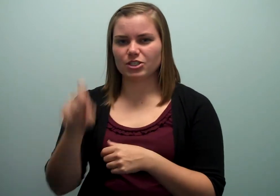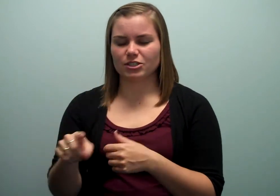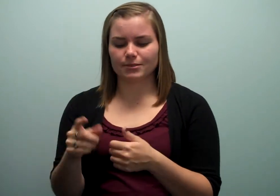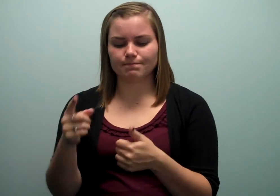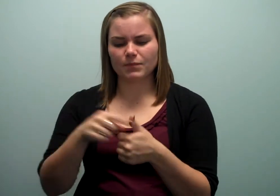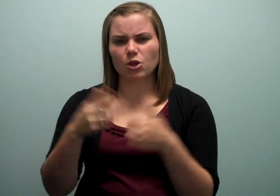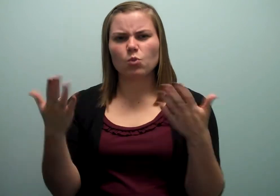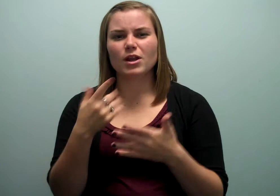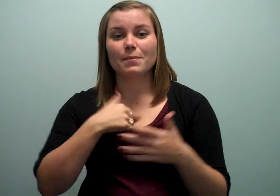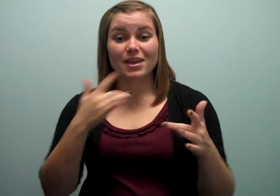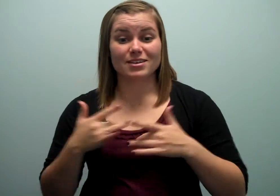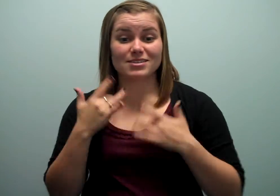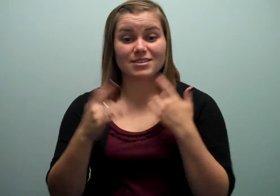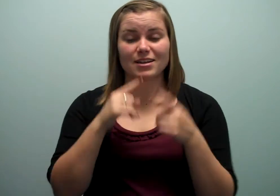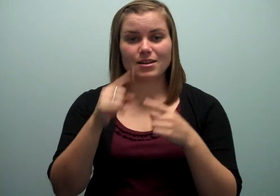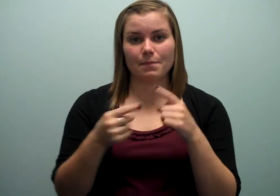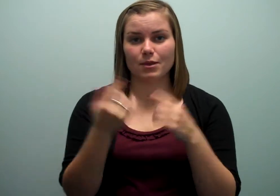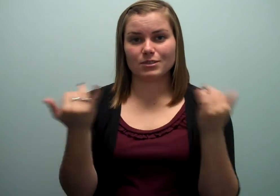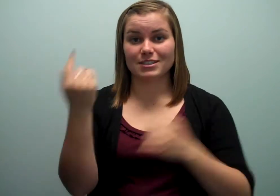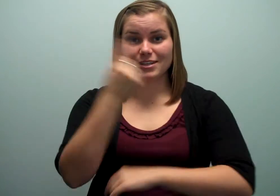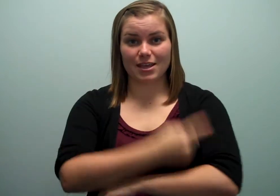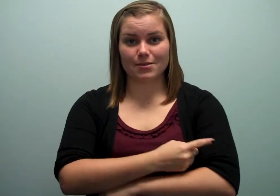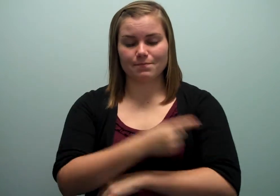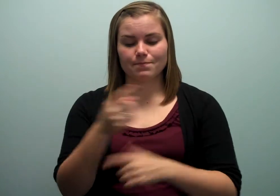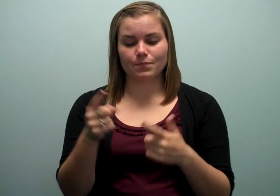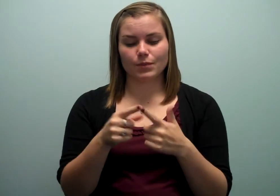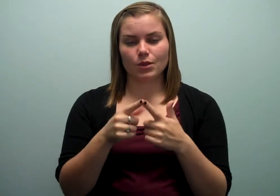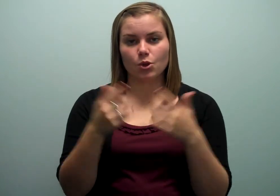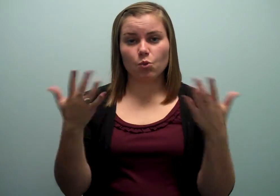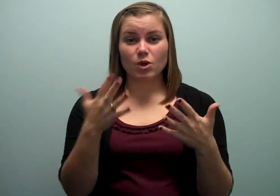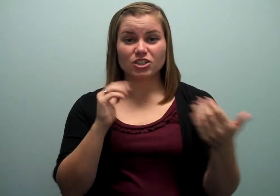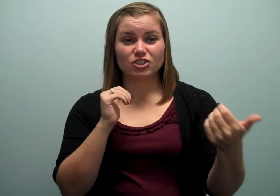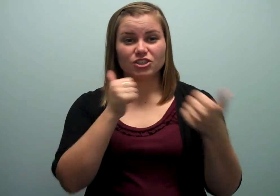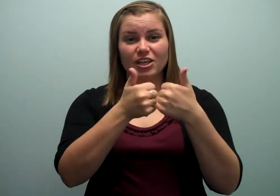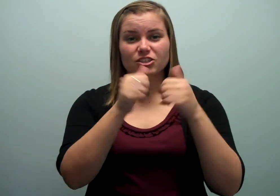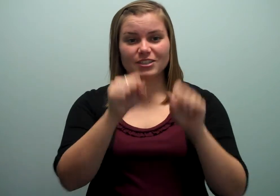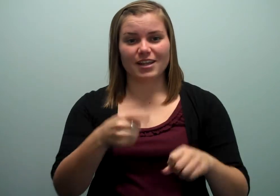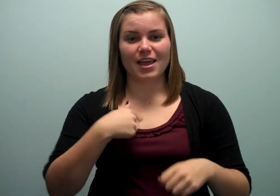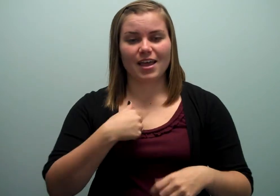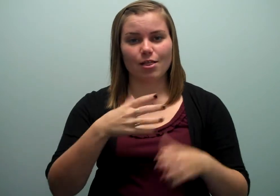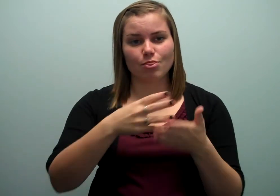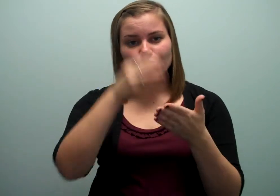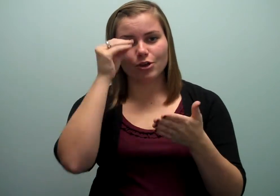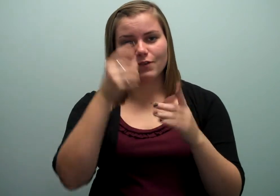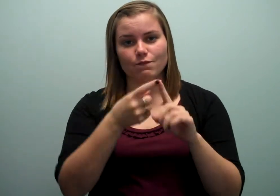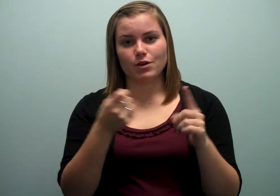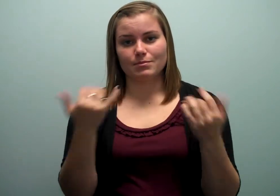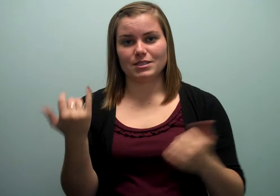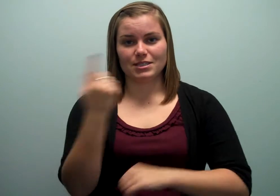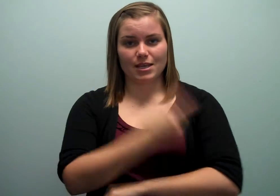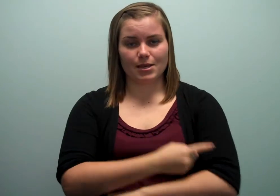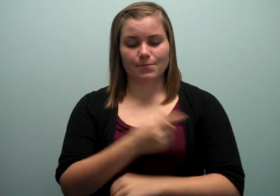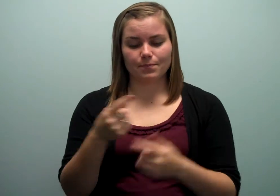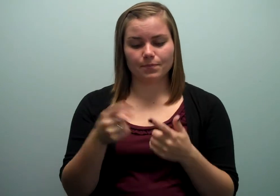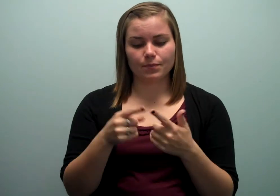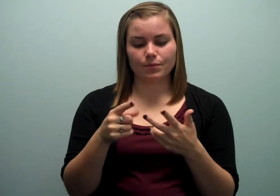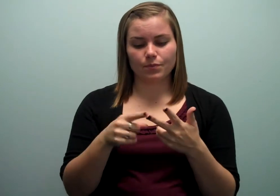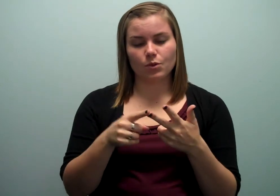today? What challenges can I look forward to learning from today? What new opportunities can